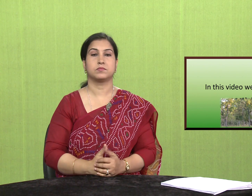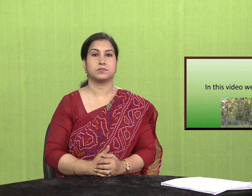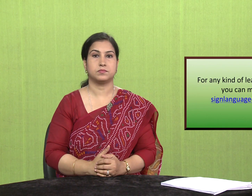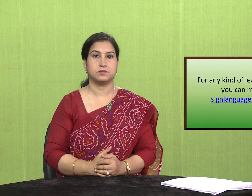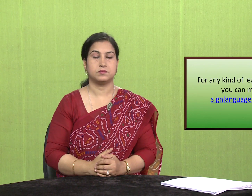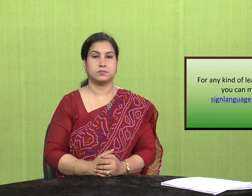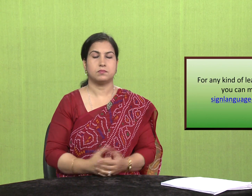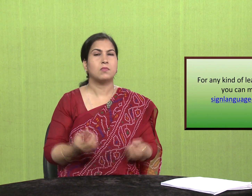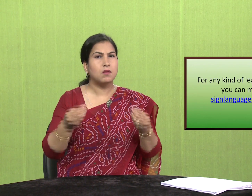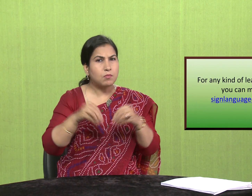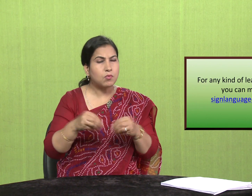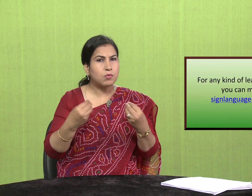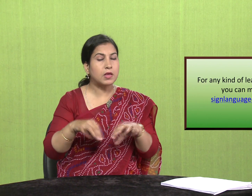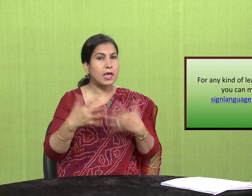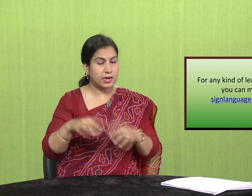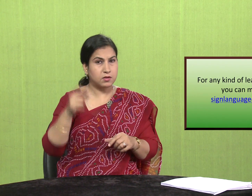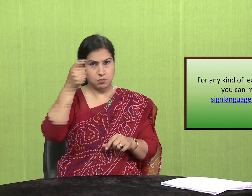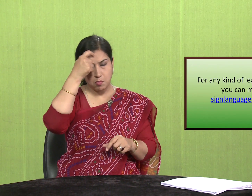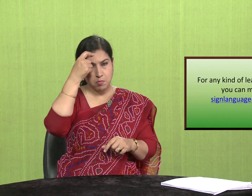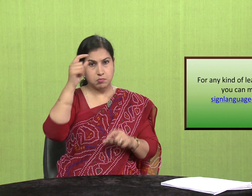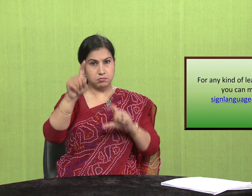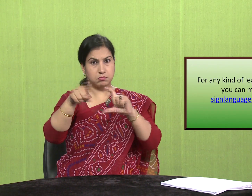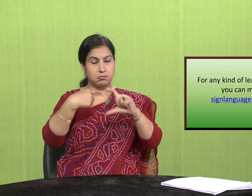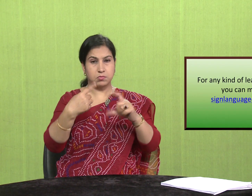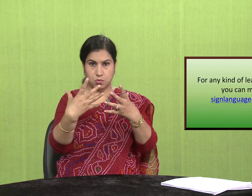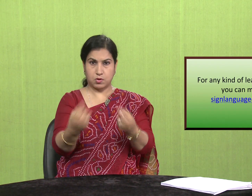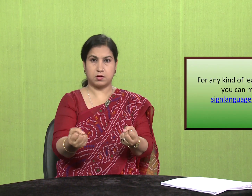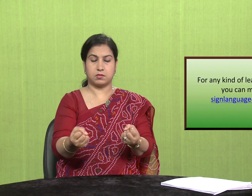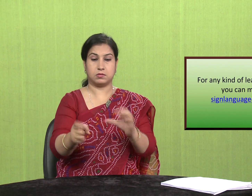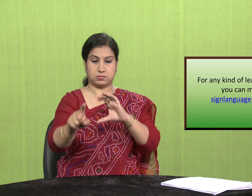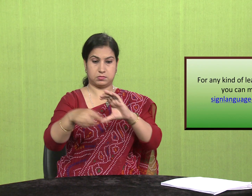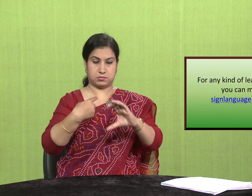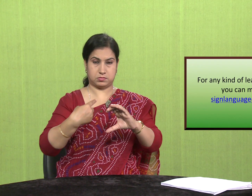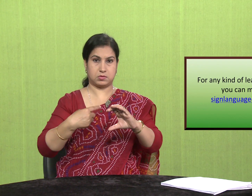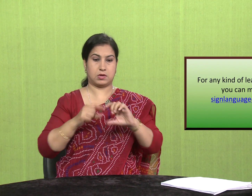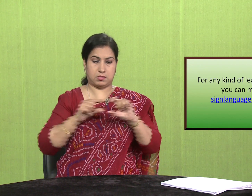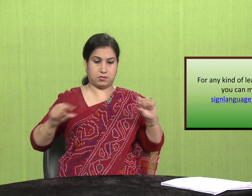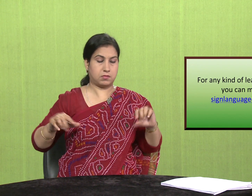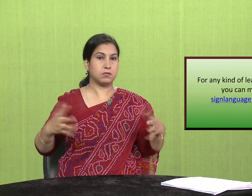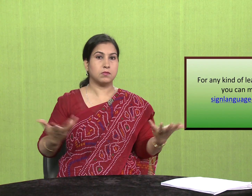For any kind of learning support, you can send us email at